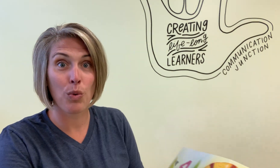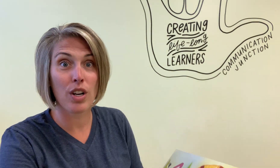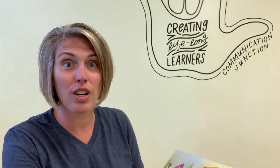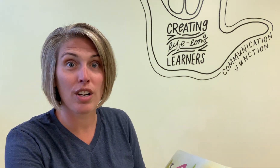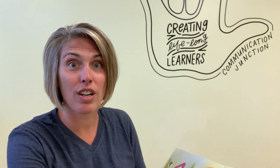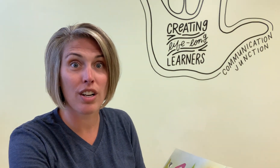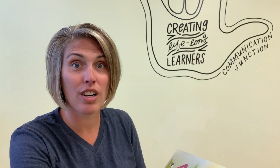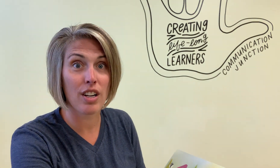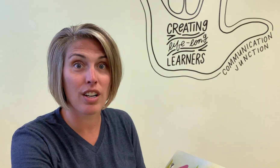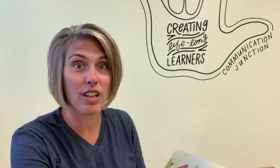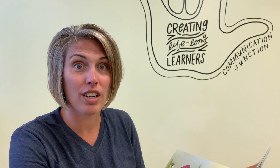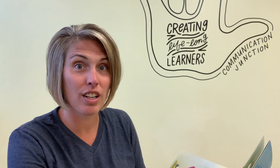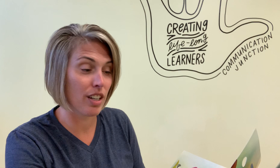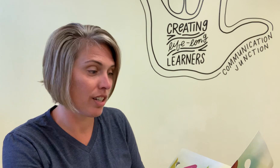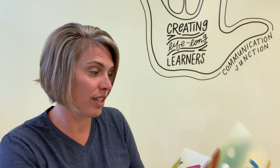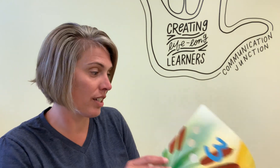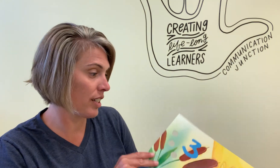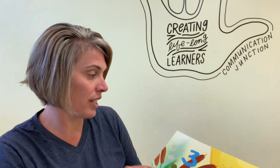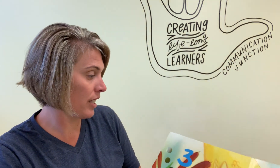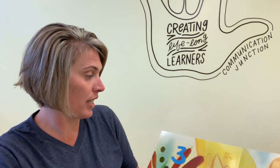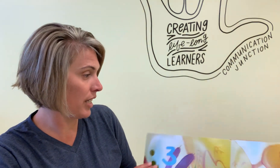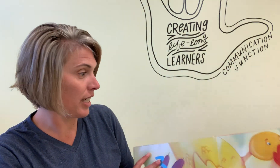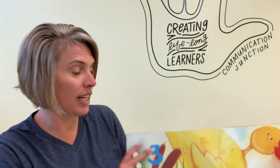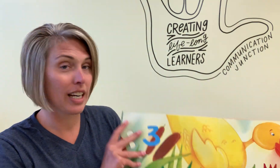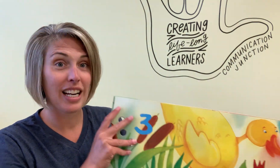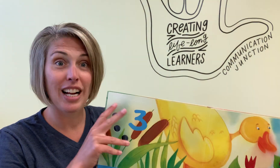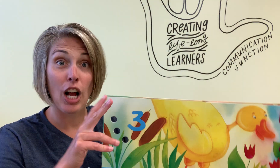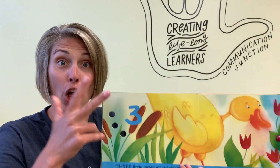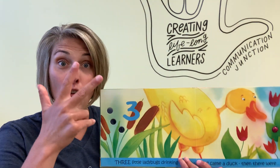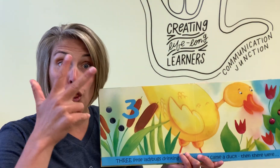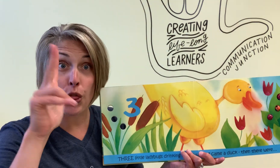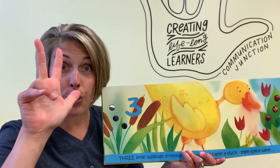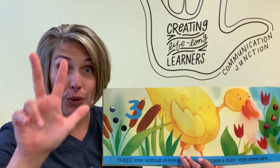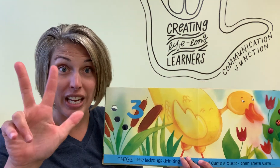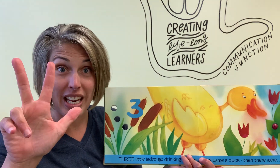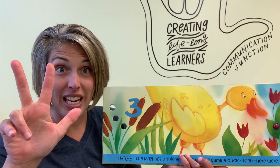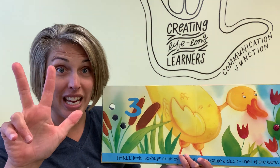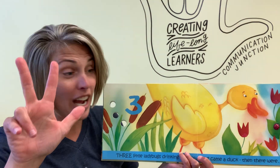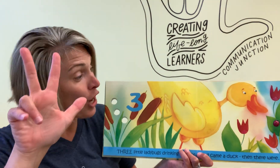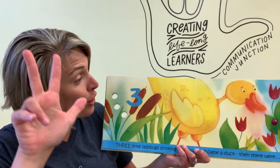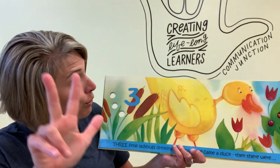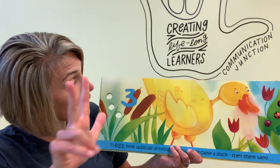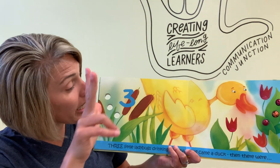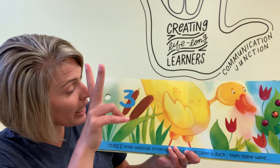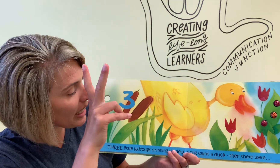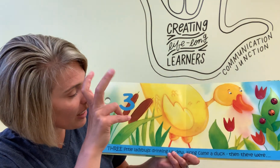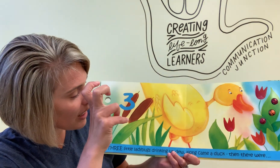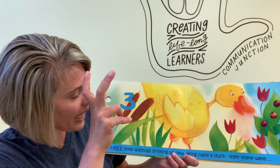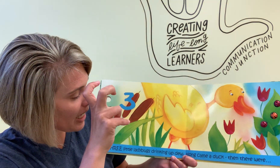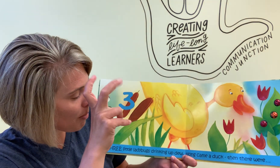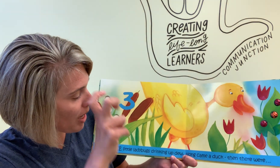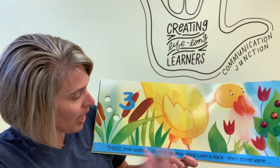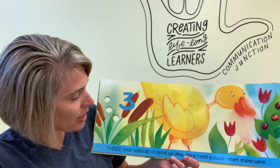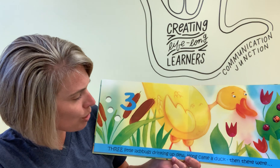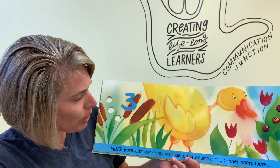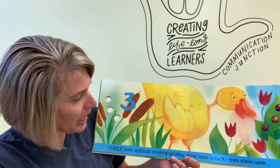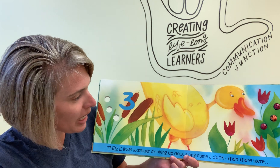were 3 3 little ladybugs drinking up